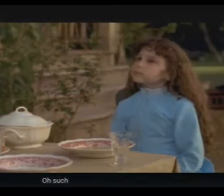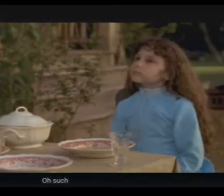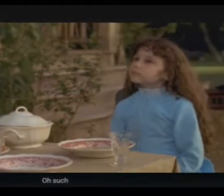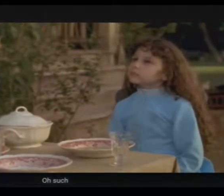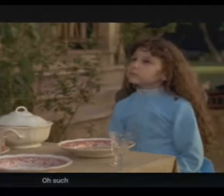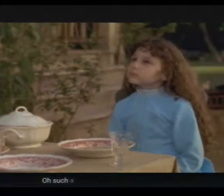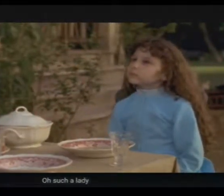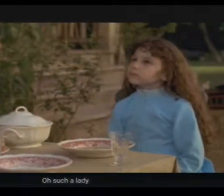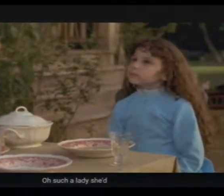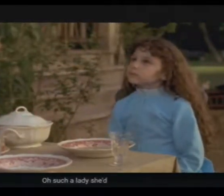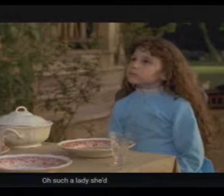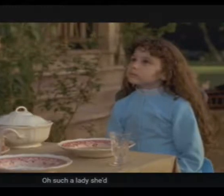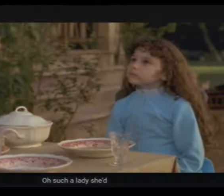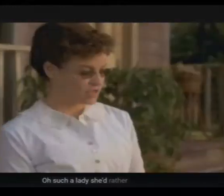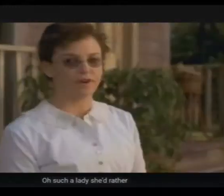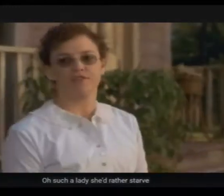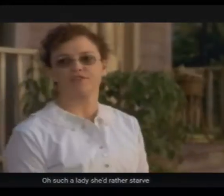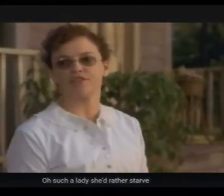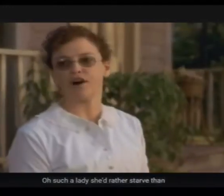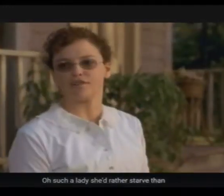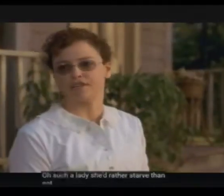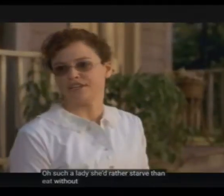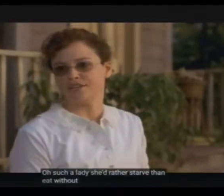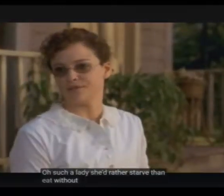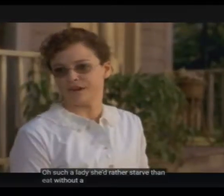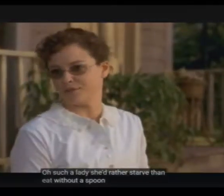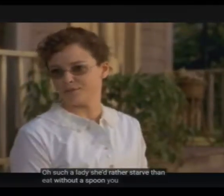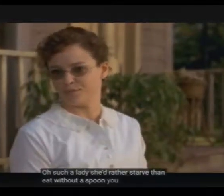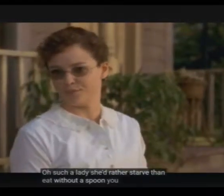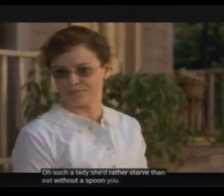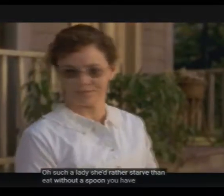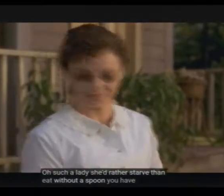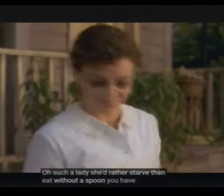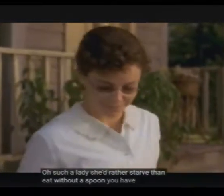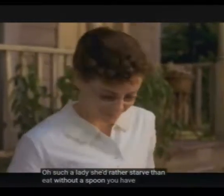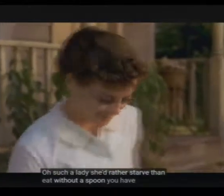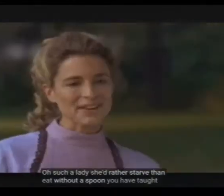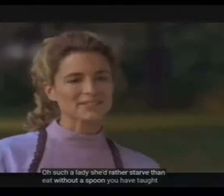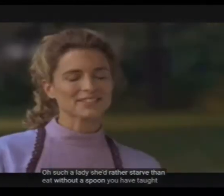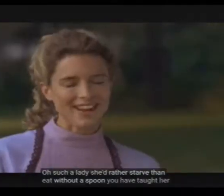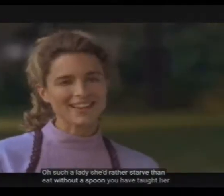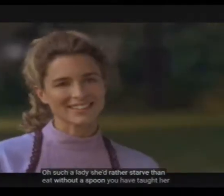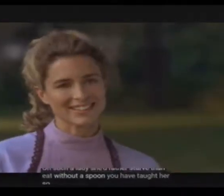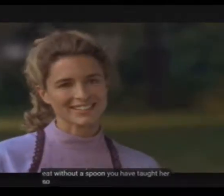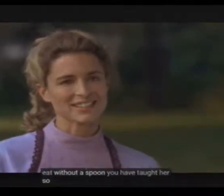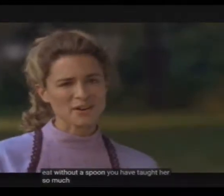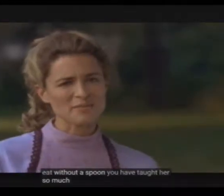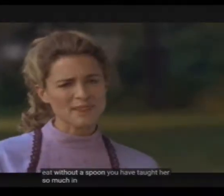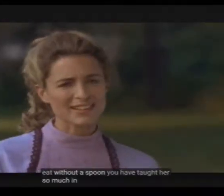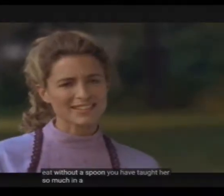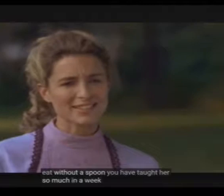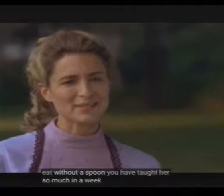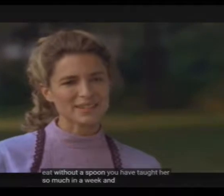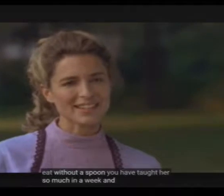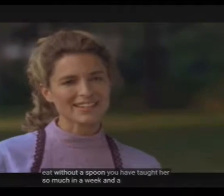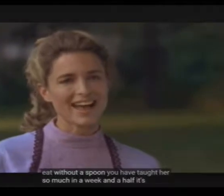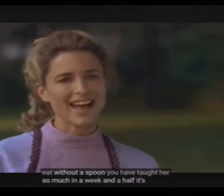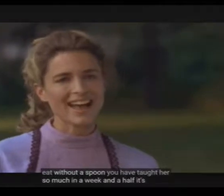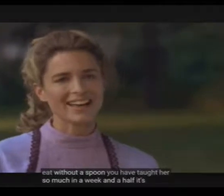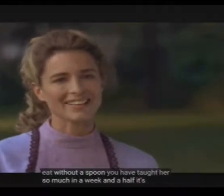Oh, such a lady. She'd rather starve than eat without a spoon. You have taught her so much in a week and a half. It's